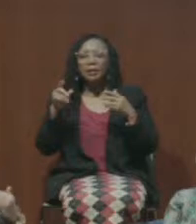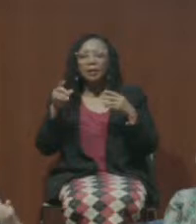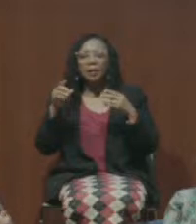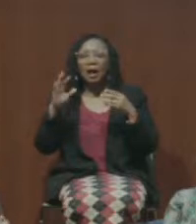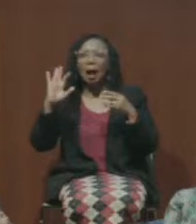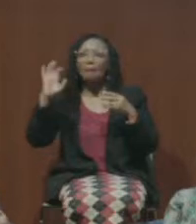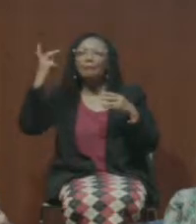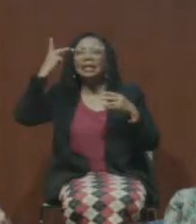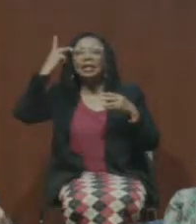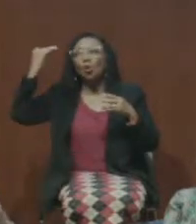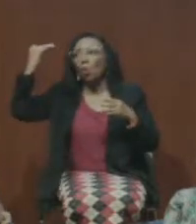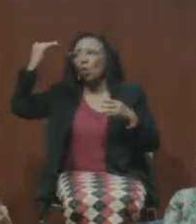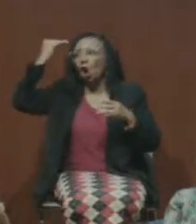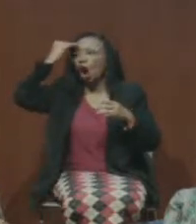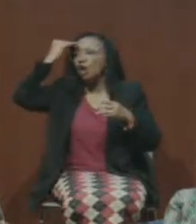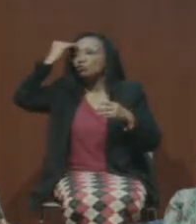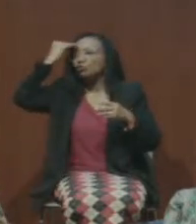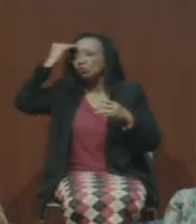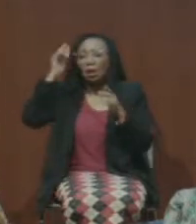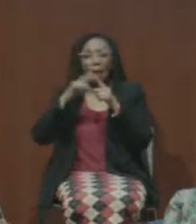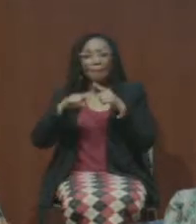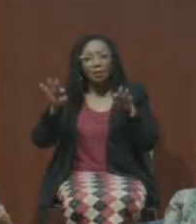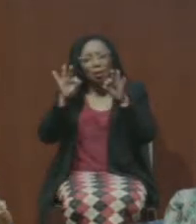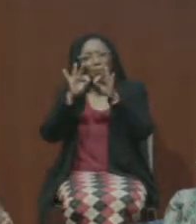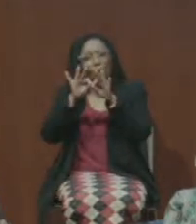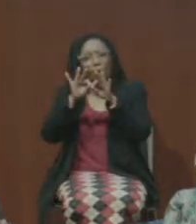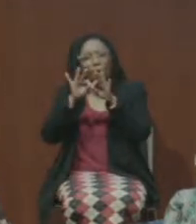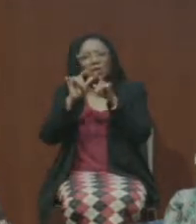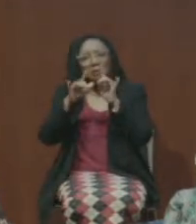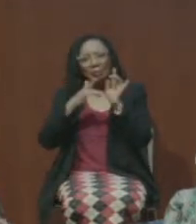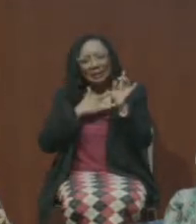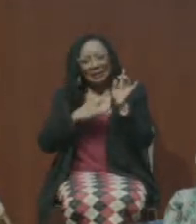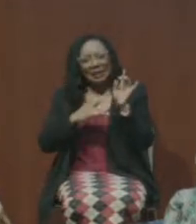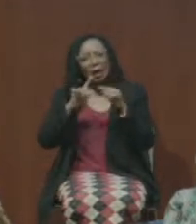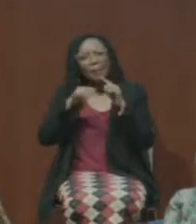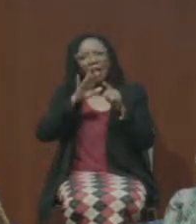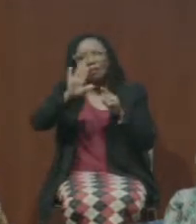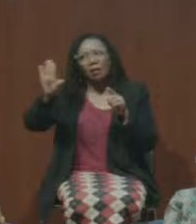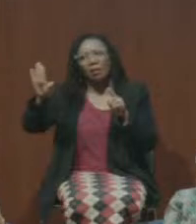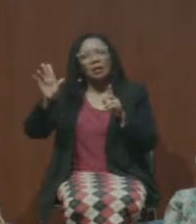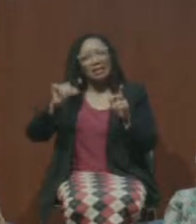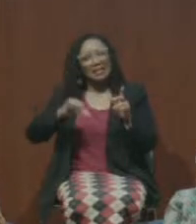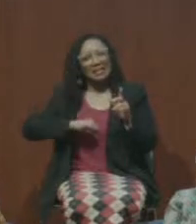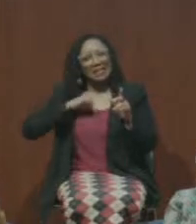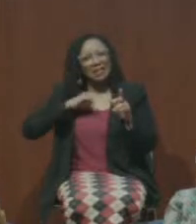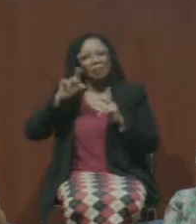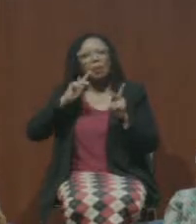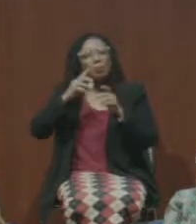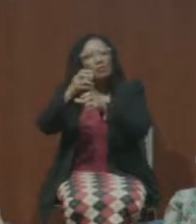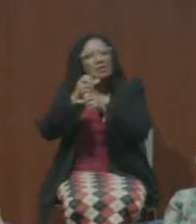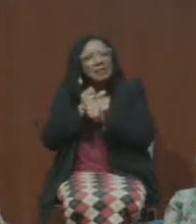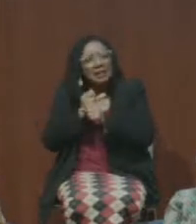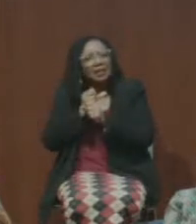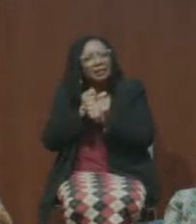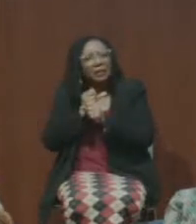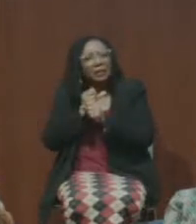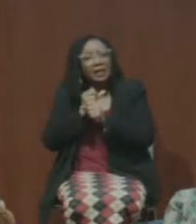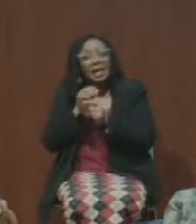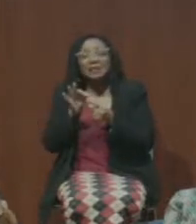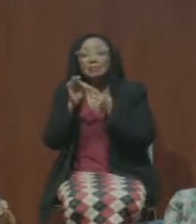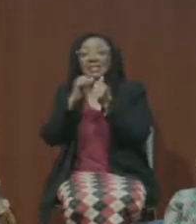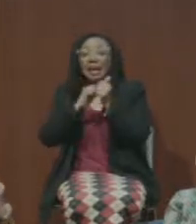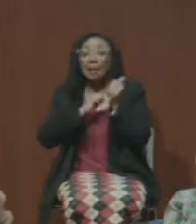political consciousness on the importance of centering dignity, particularly in a place in Palestine